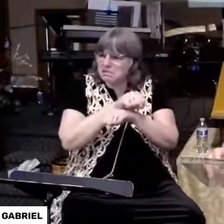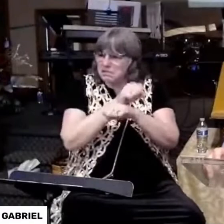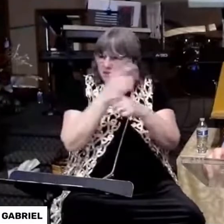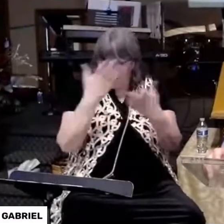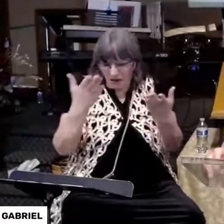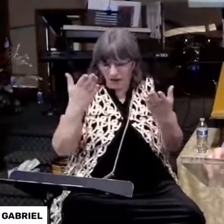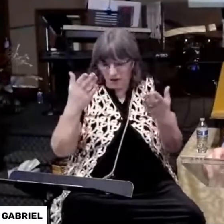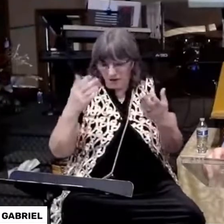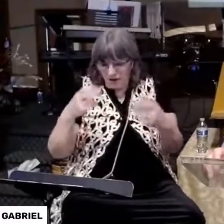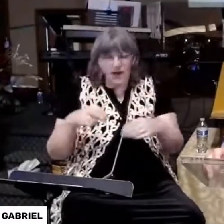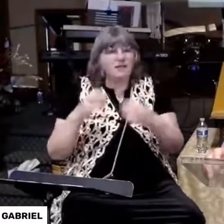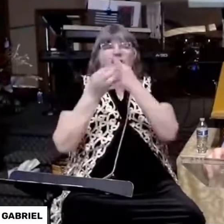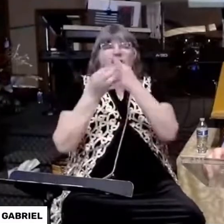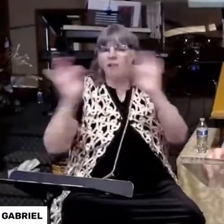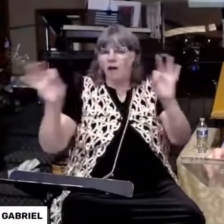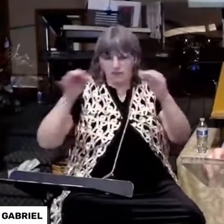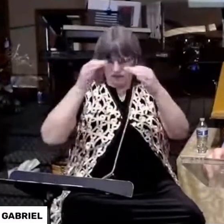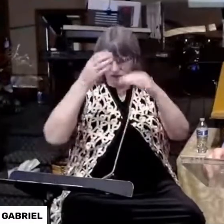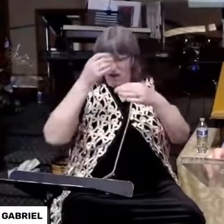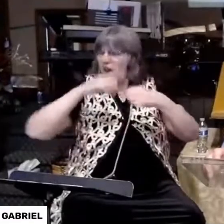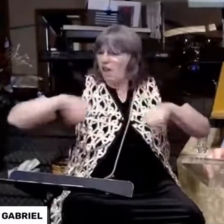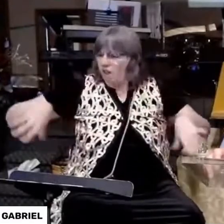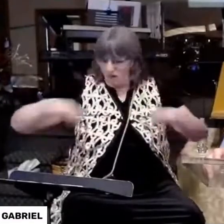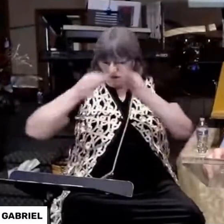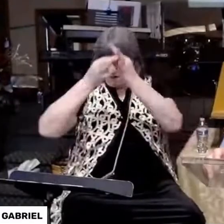their day. I mean, they had lost their freedom.